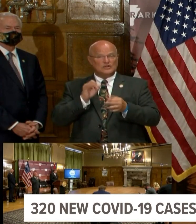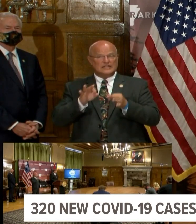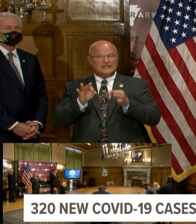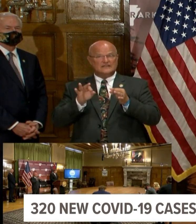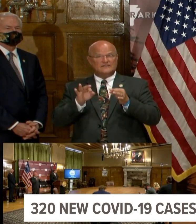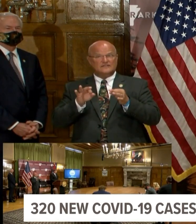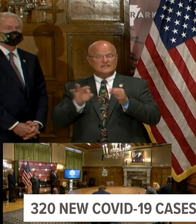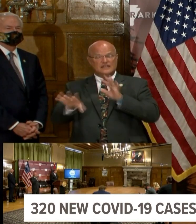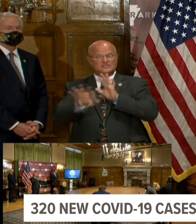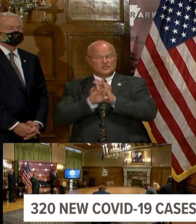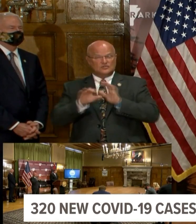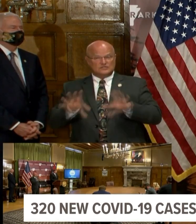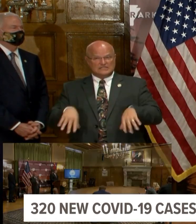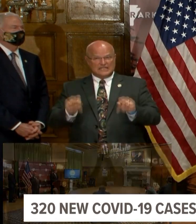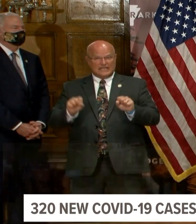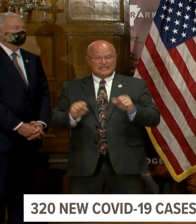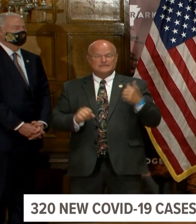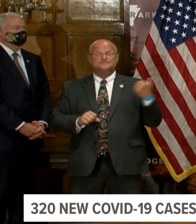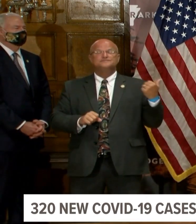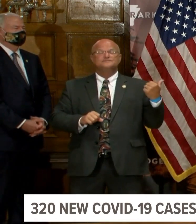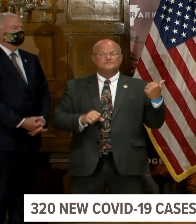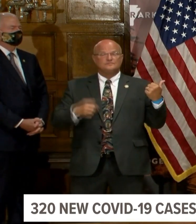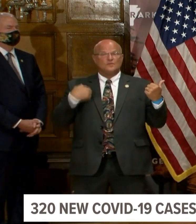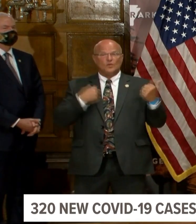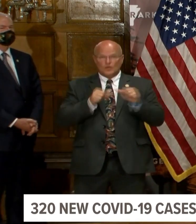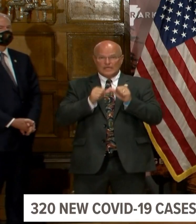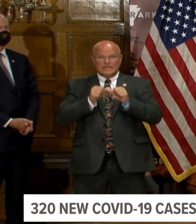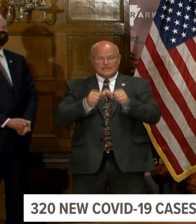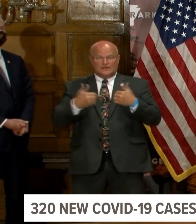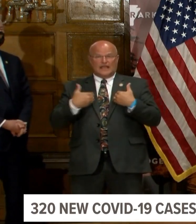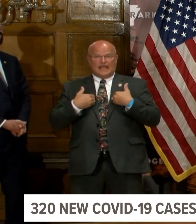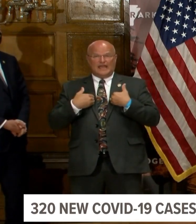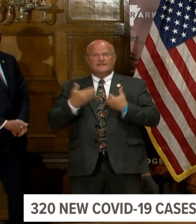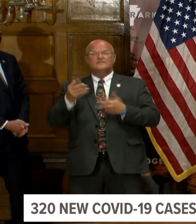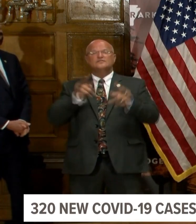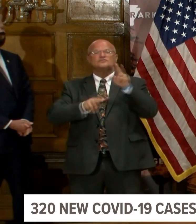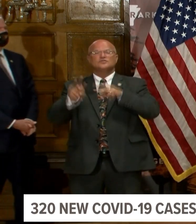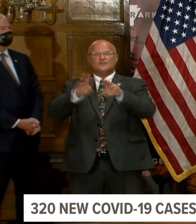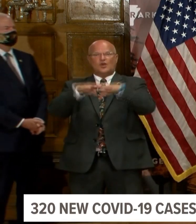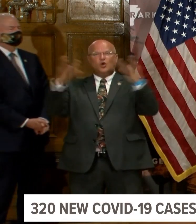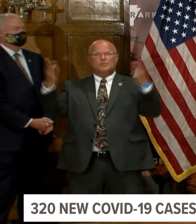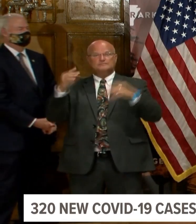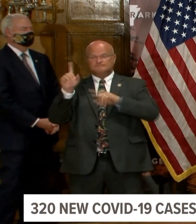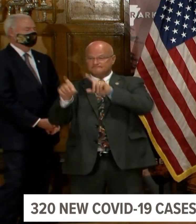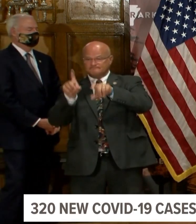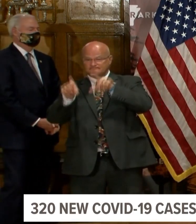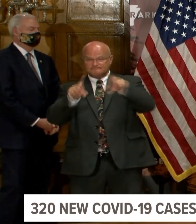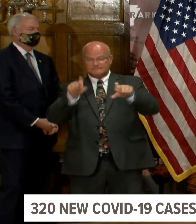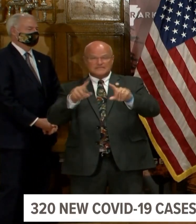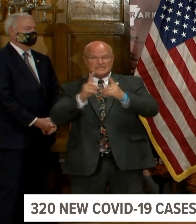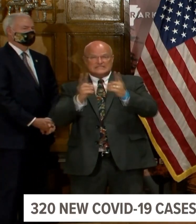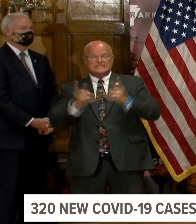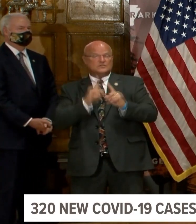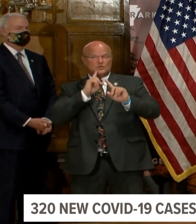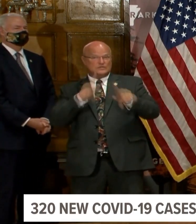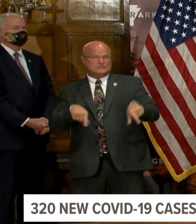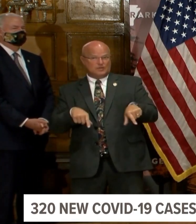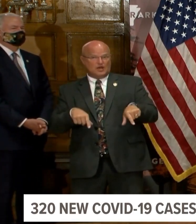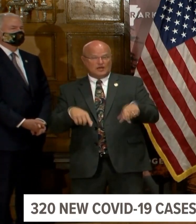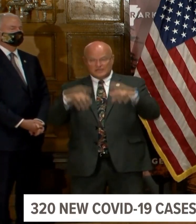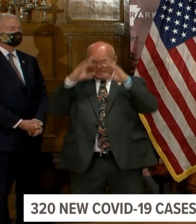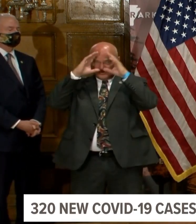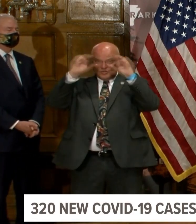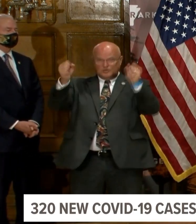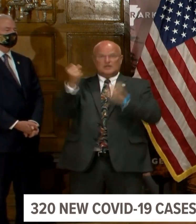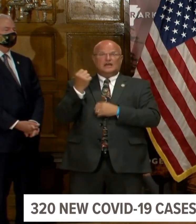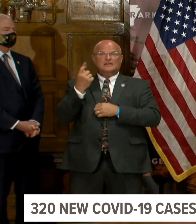take or chose to take? Well, we continue to have the survey open where we're asking districts to respond. Districts,